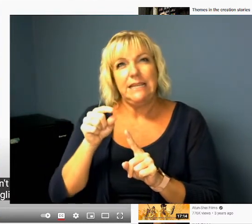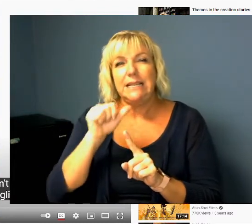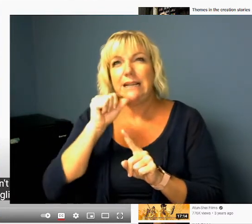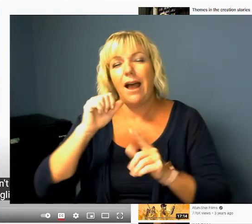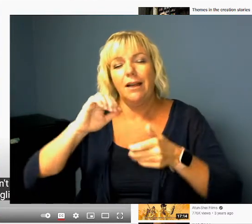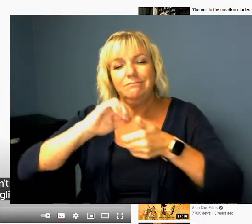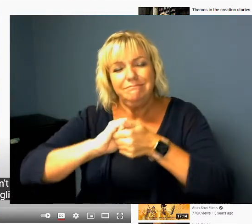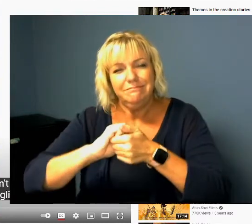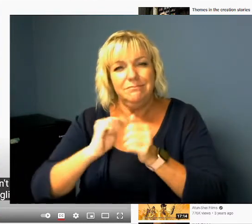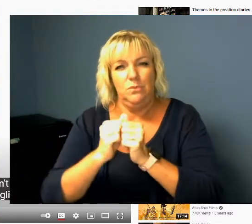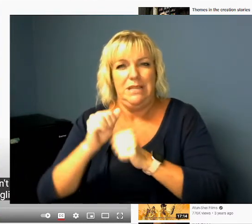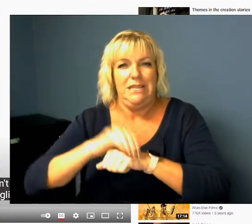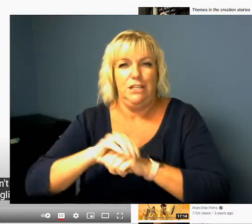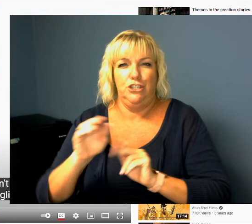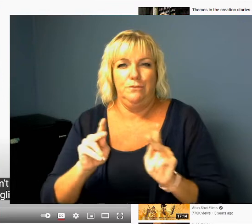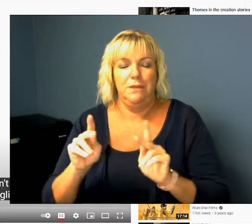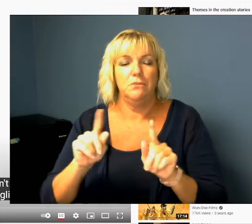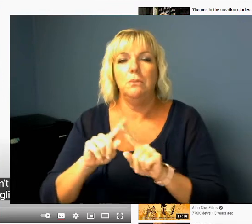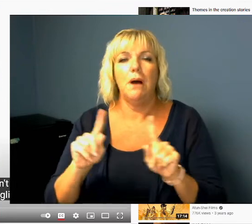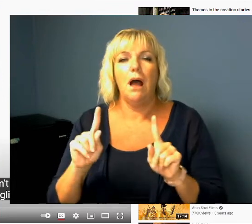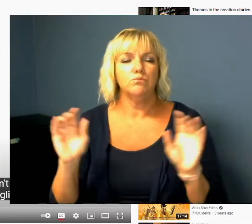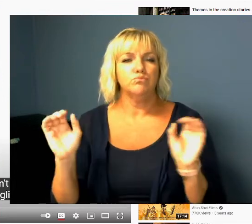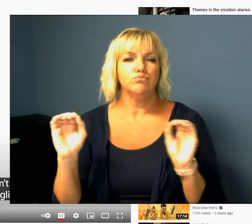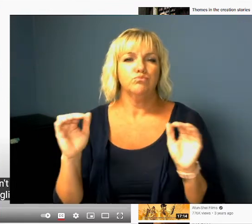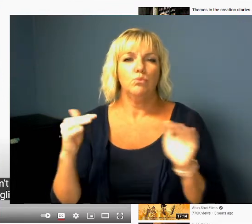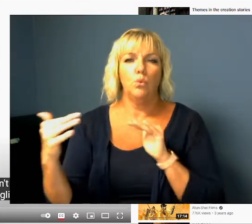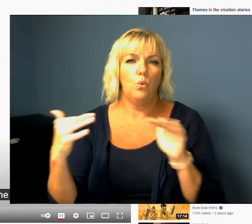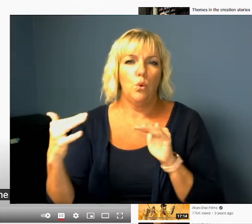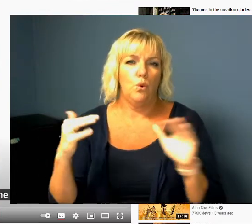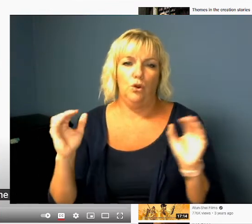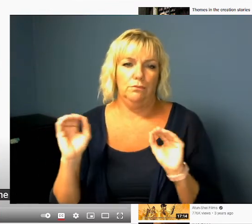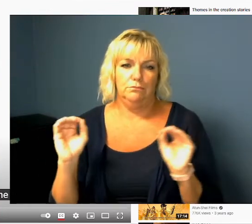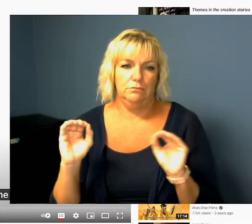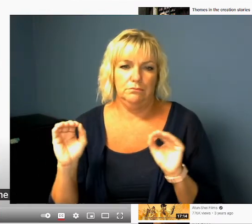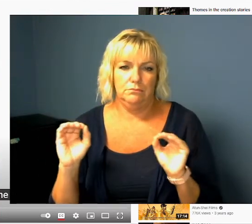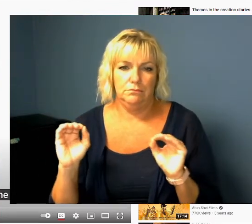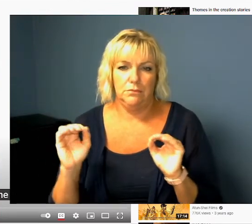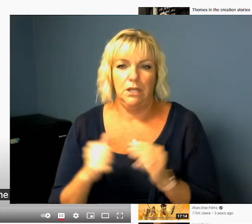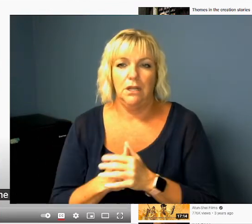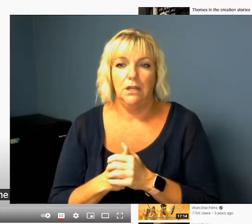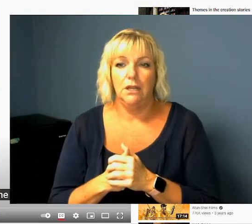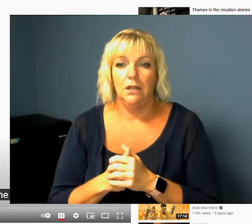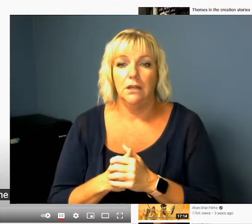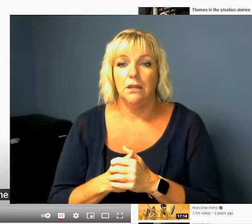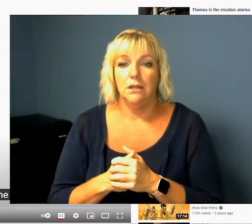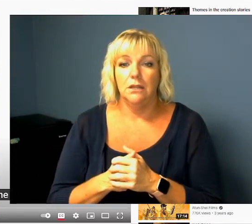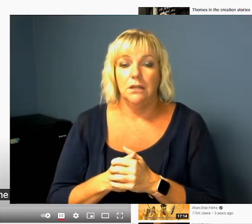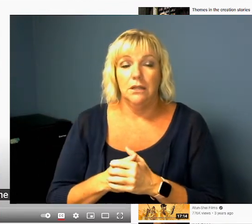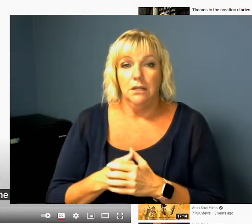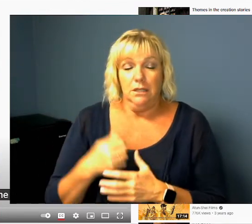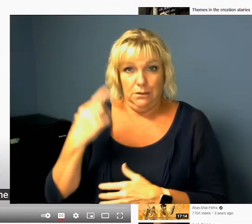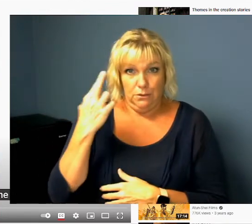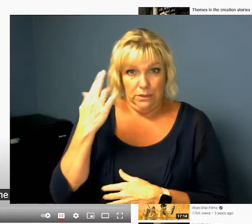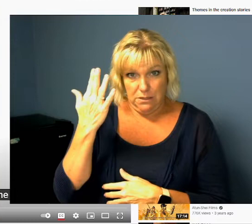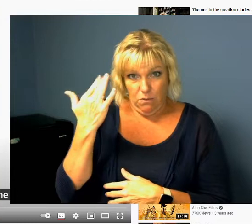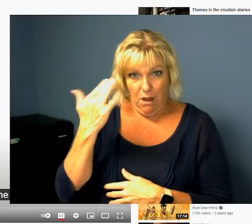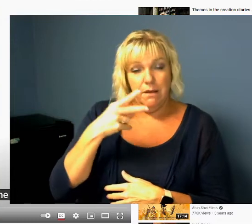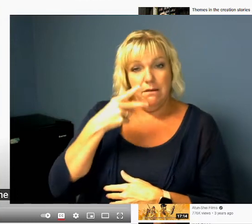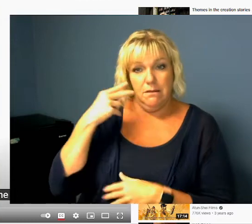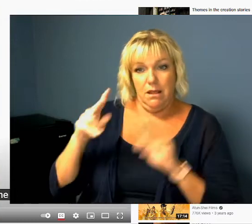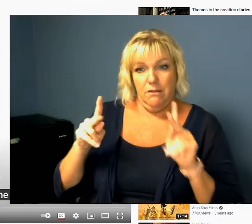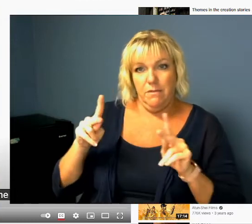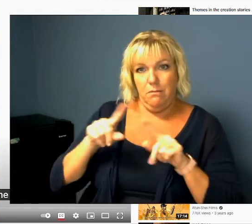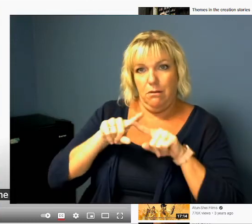isn't waging war with the English. The English, in part, because they're dependent. They